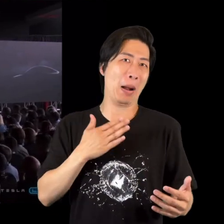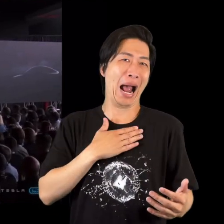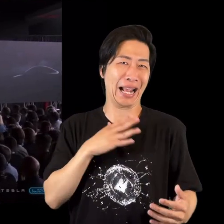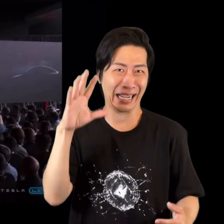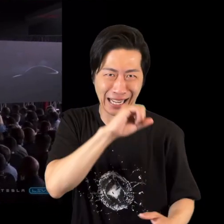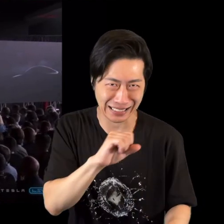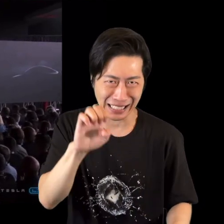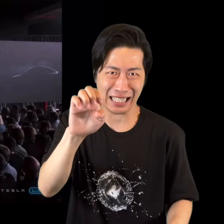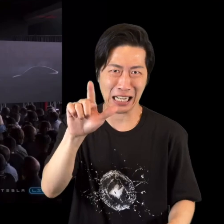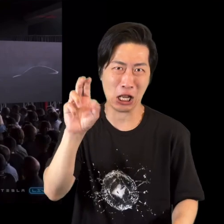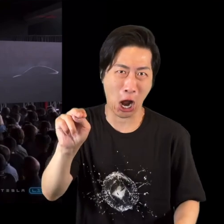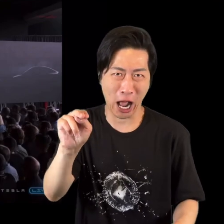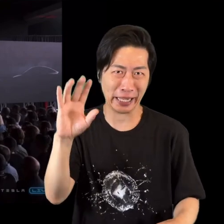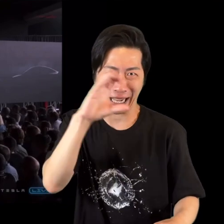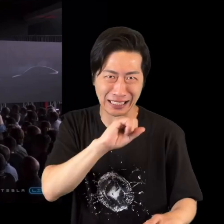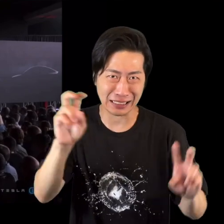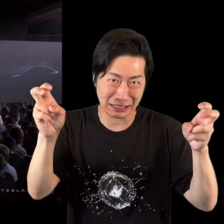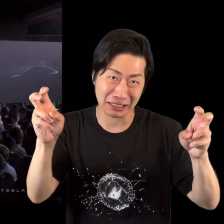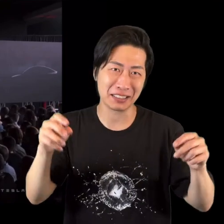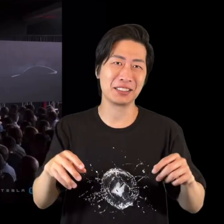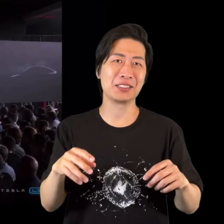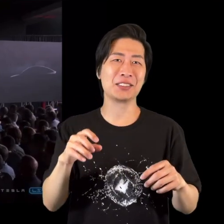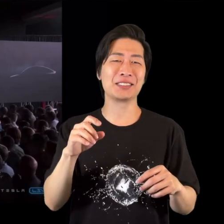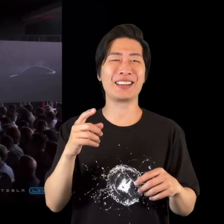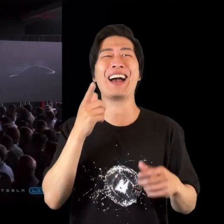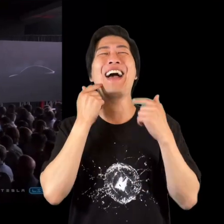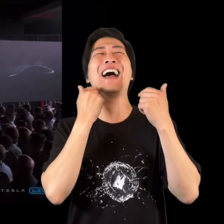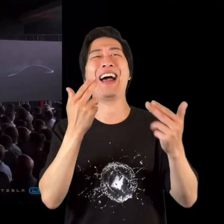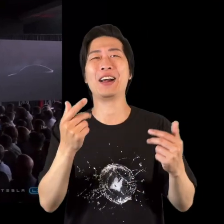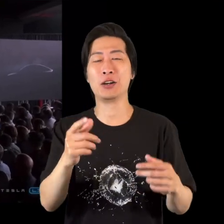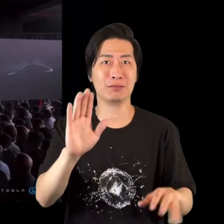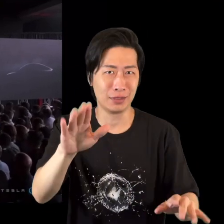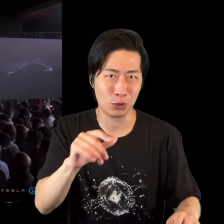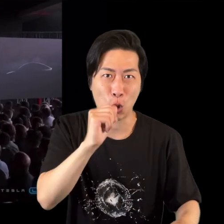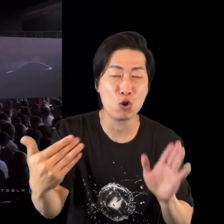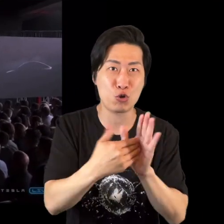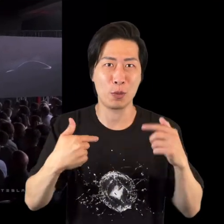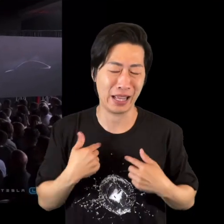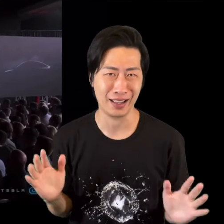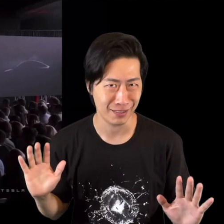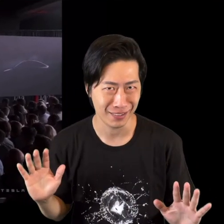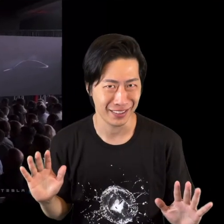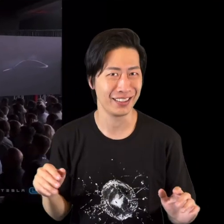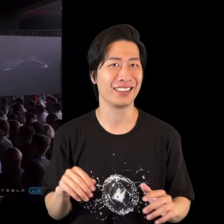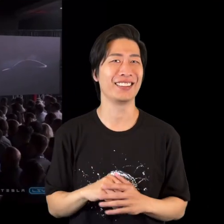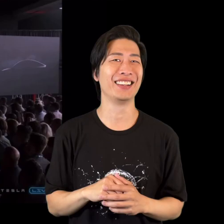this is just Elon's guess, so don't sue me.